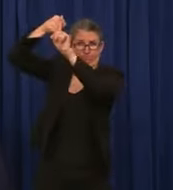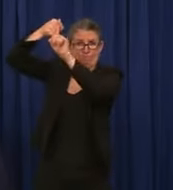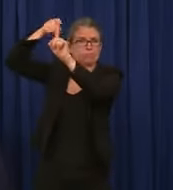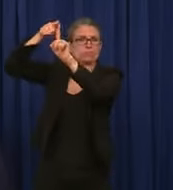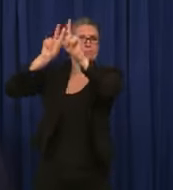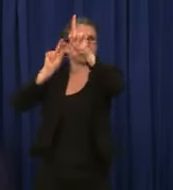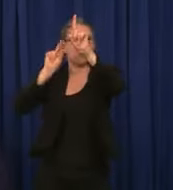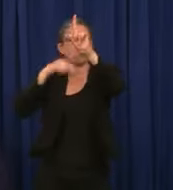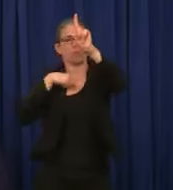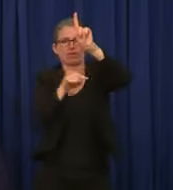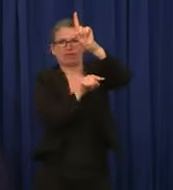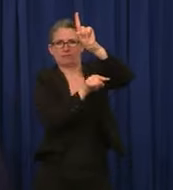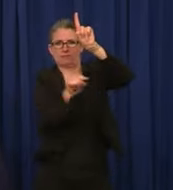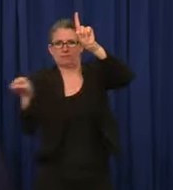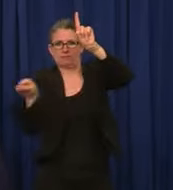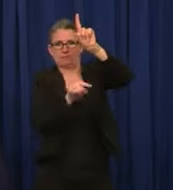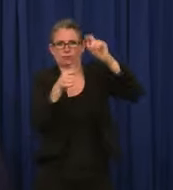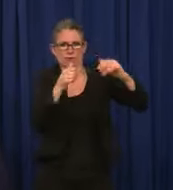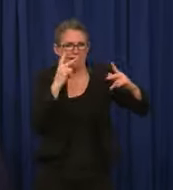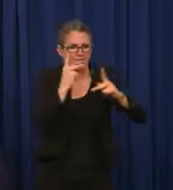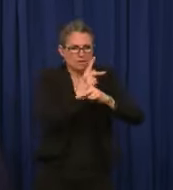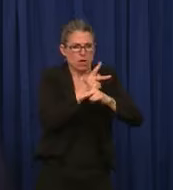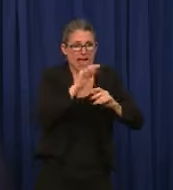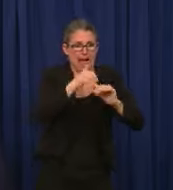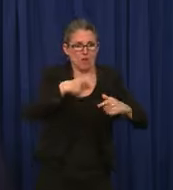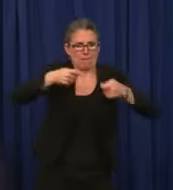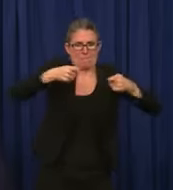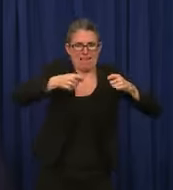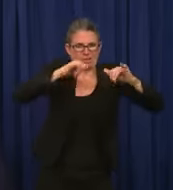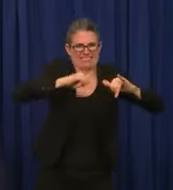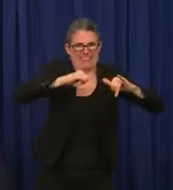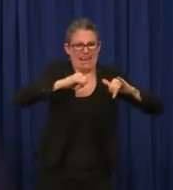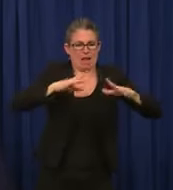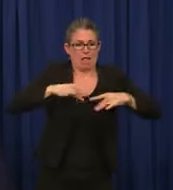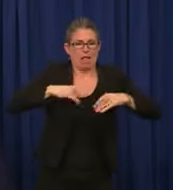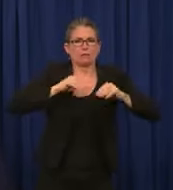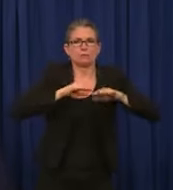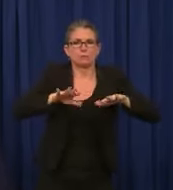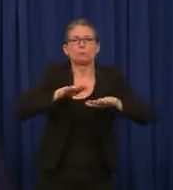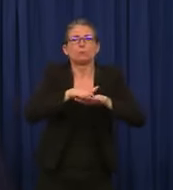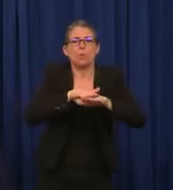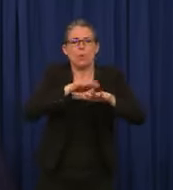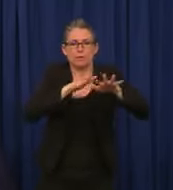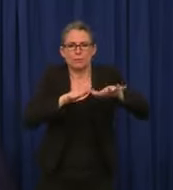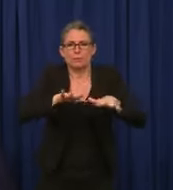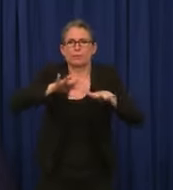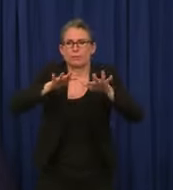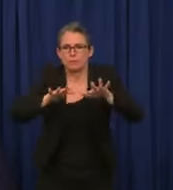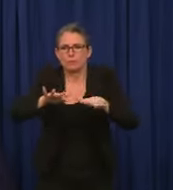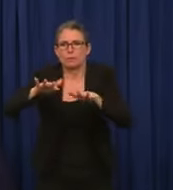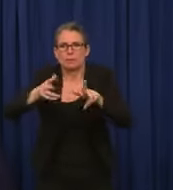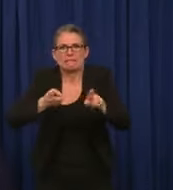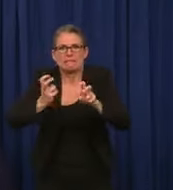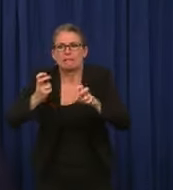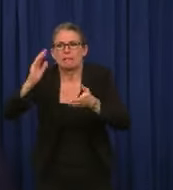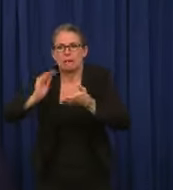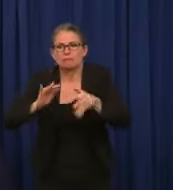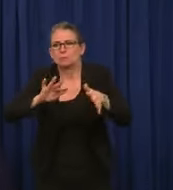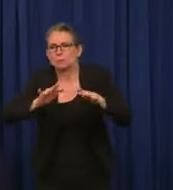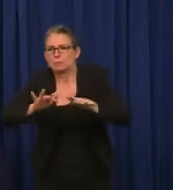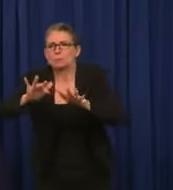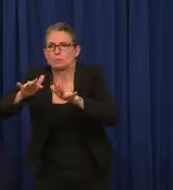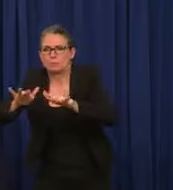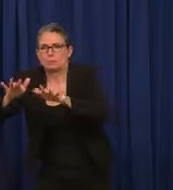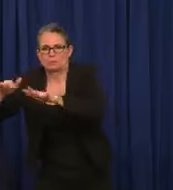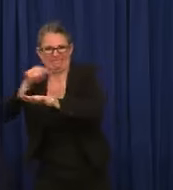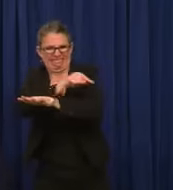that if any of those scenarios were to come to fruition, we have matched the scenario with the needed assets that